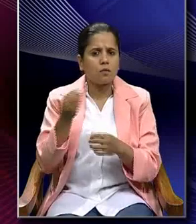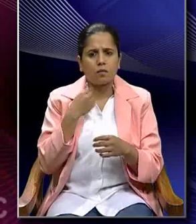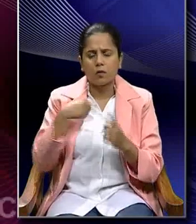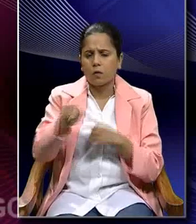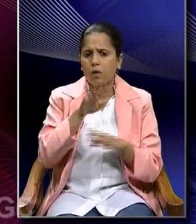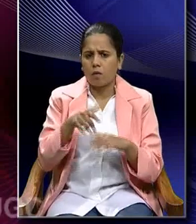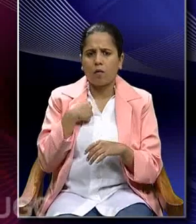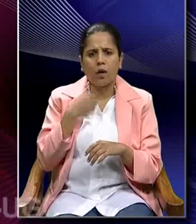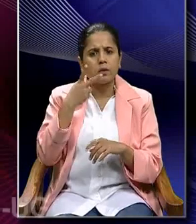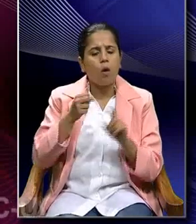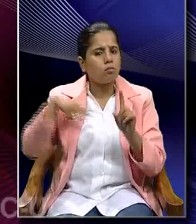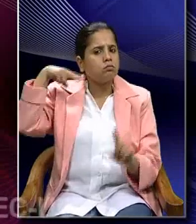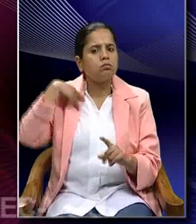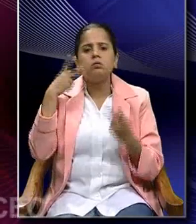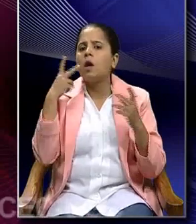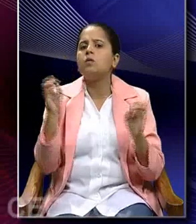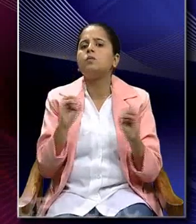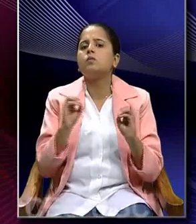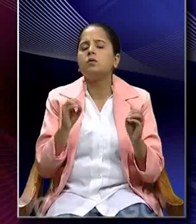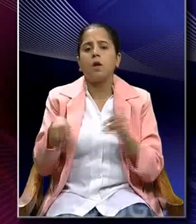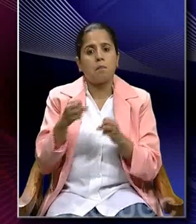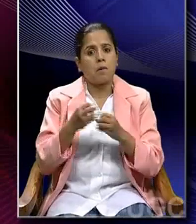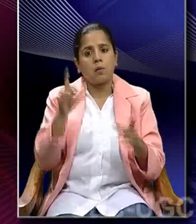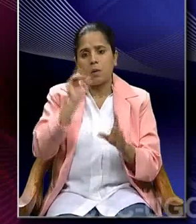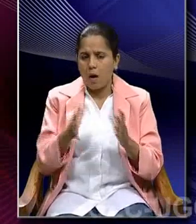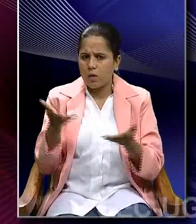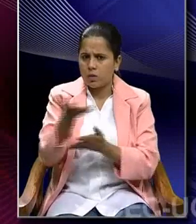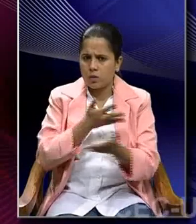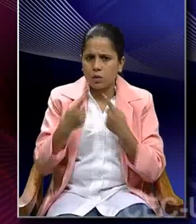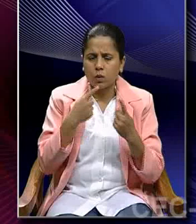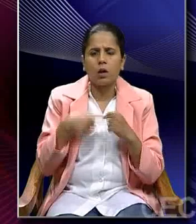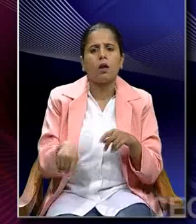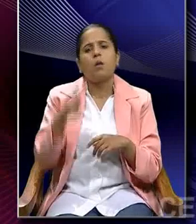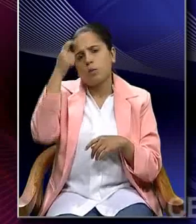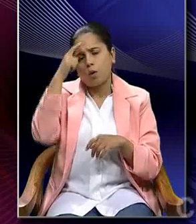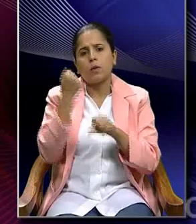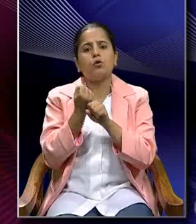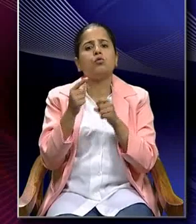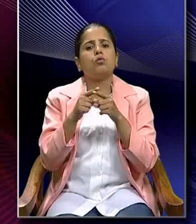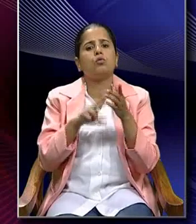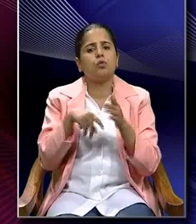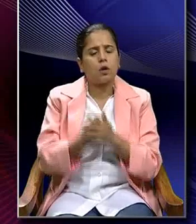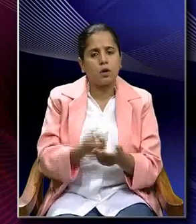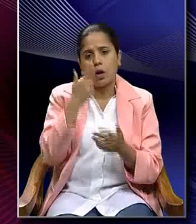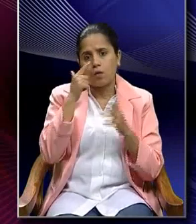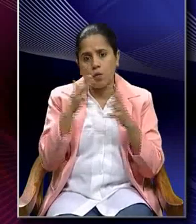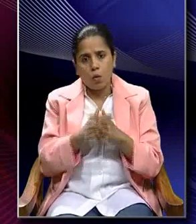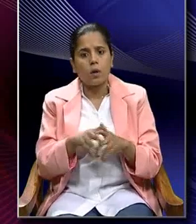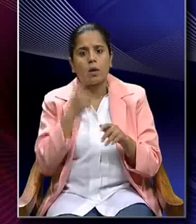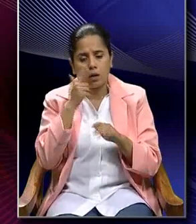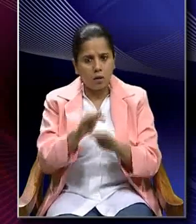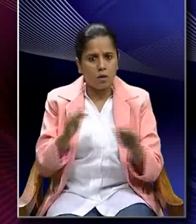often overlook. Very often when people discuss issues of gender, women, girl, child, they will